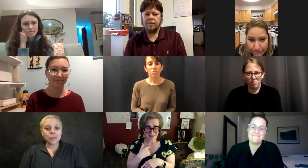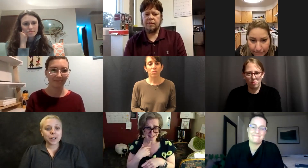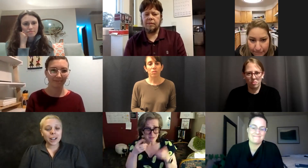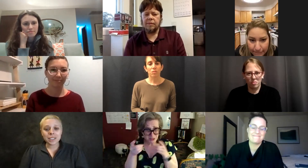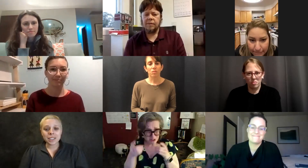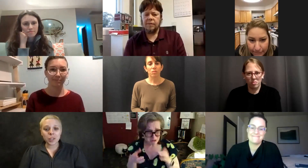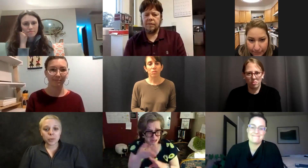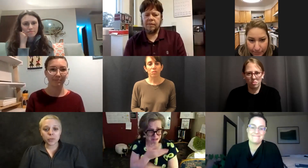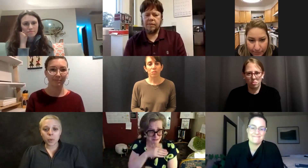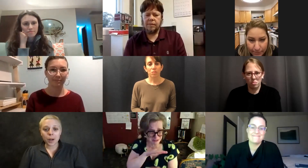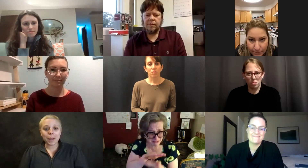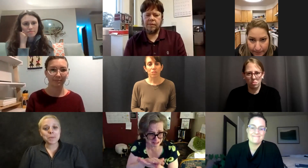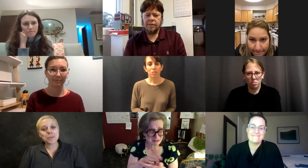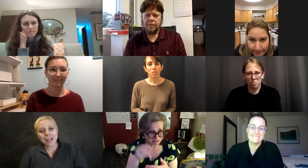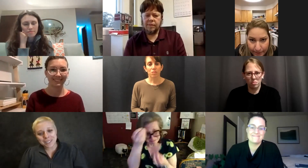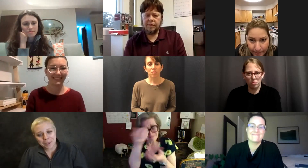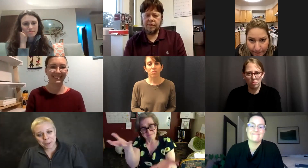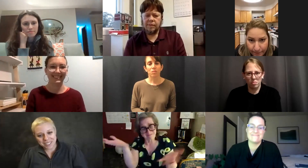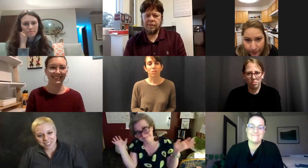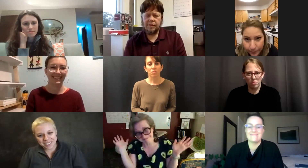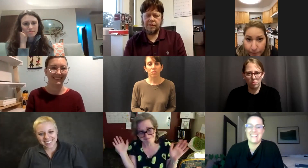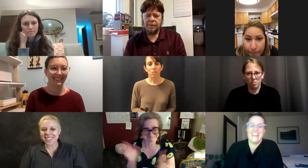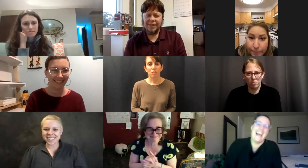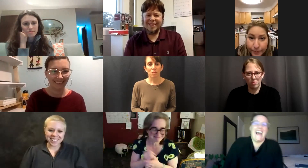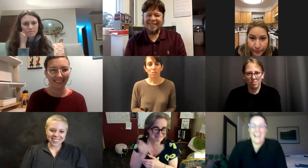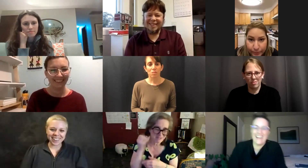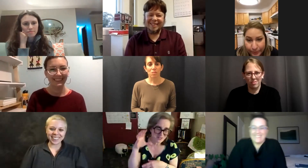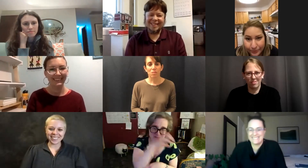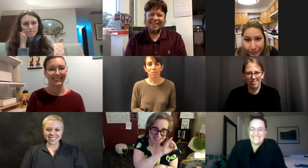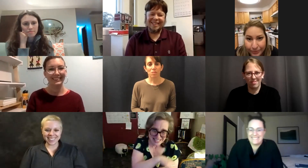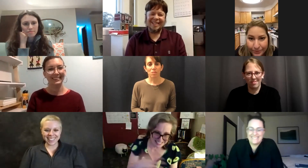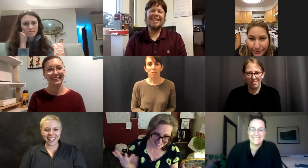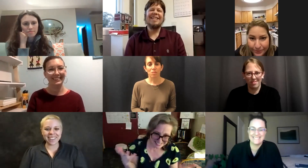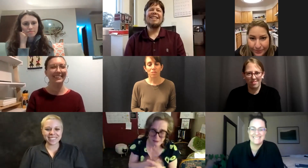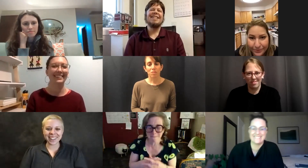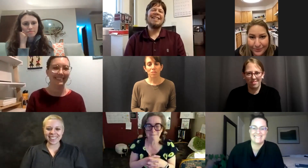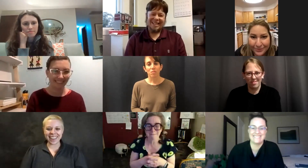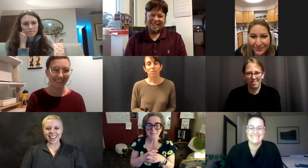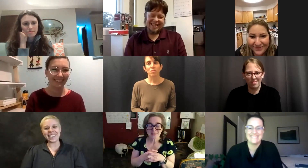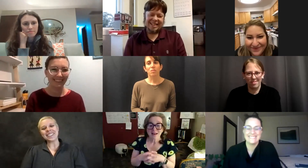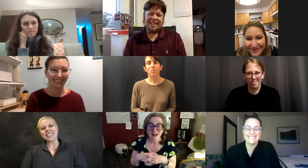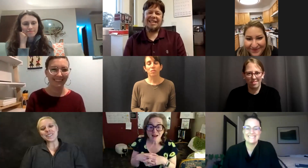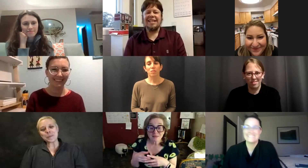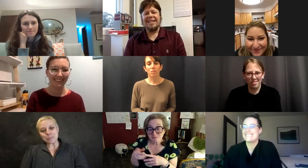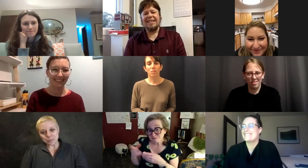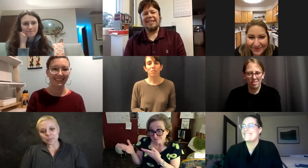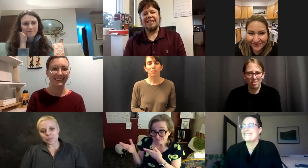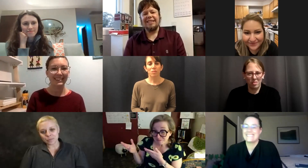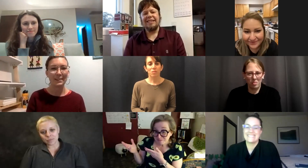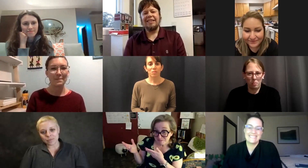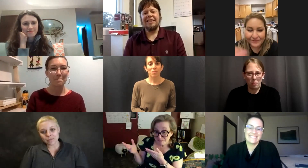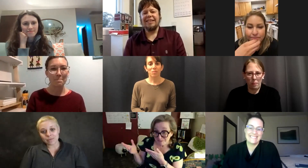think I forgot to say it before, but I'm the director of the preschool. So just so you know, I forgot that.